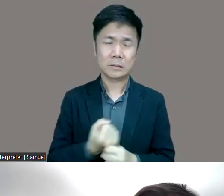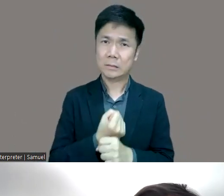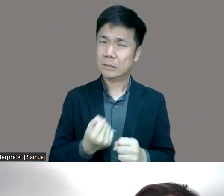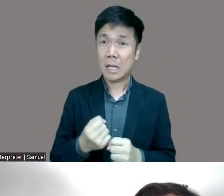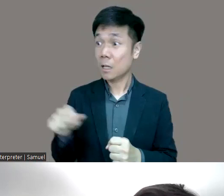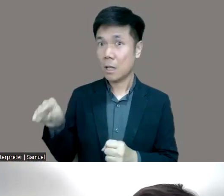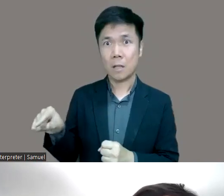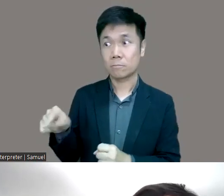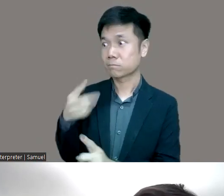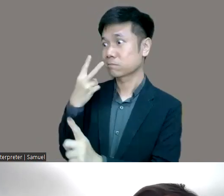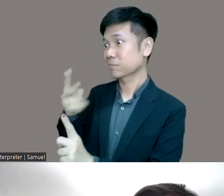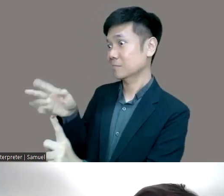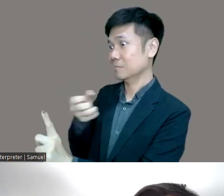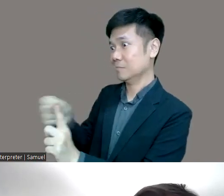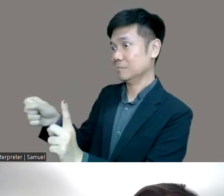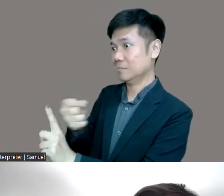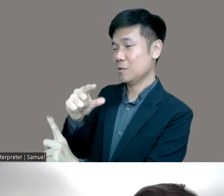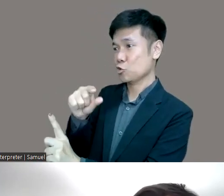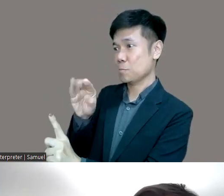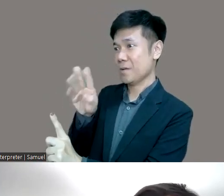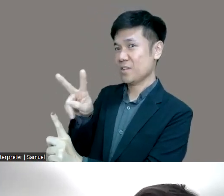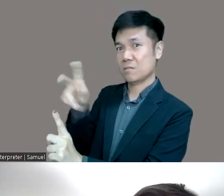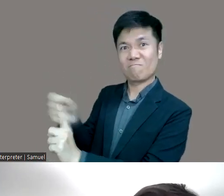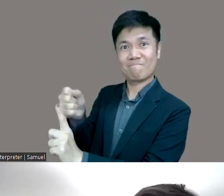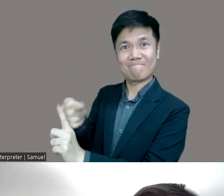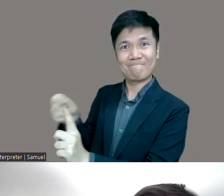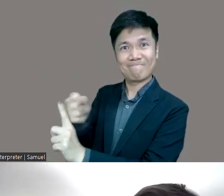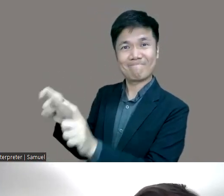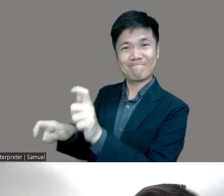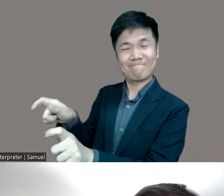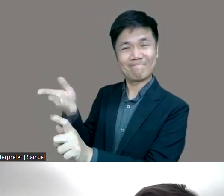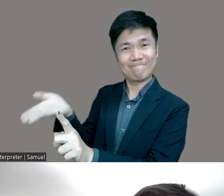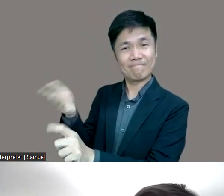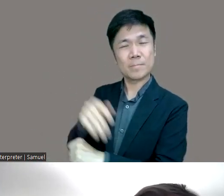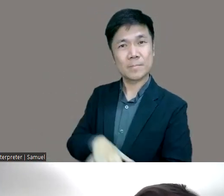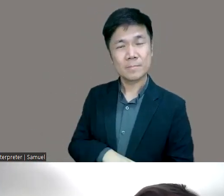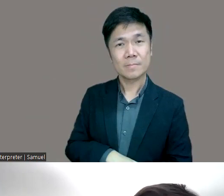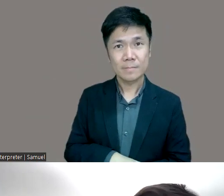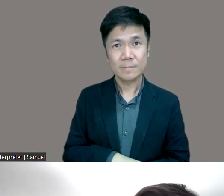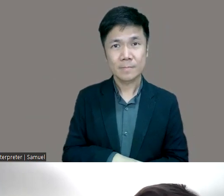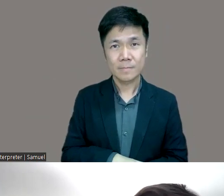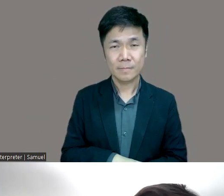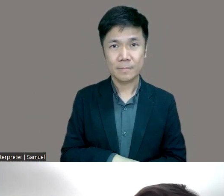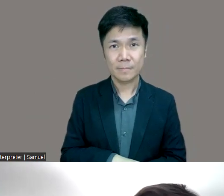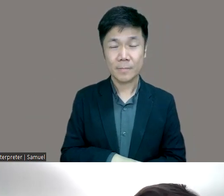victims. So I wish to know if there is an opportunity that we could have some